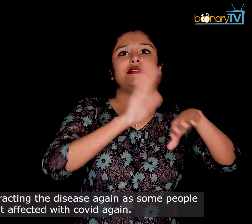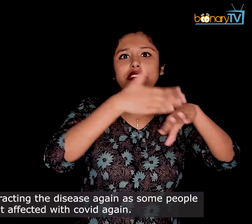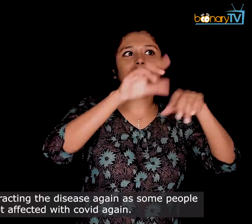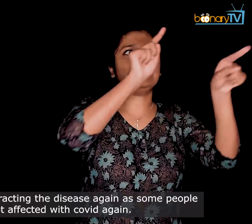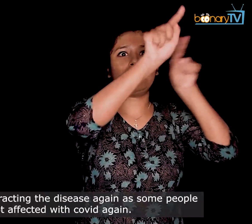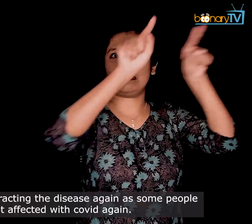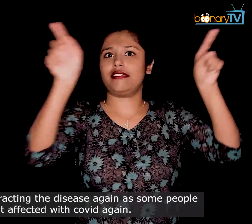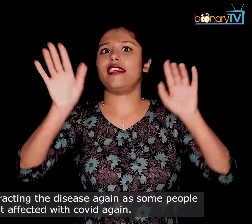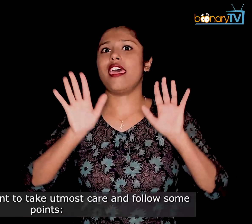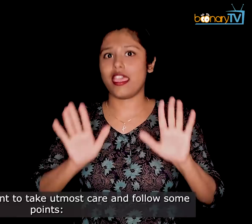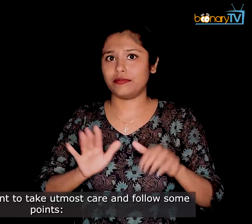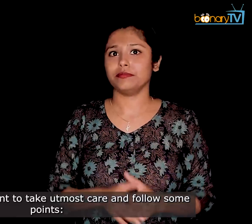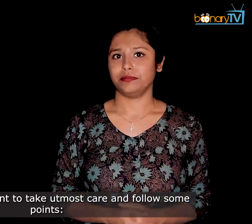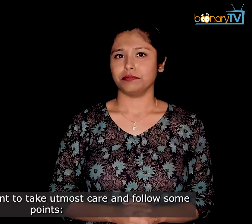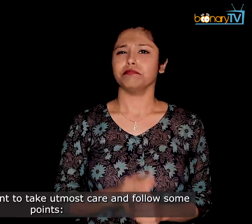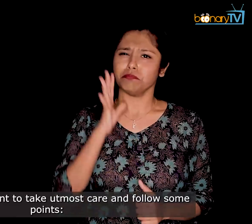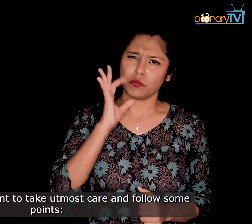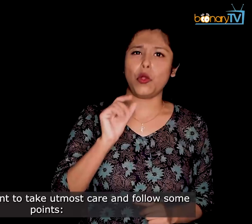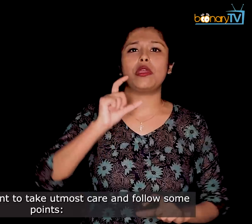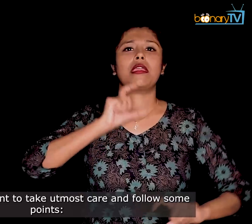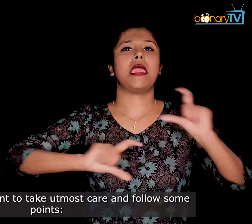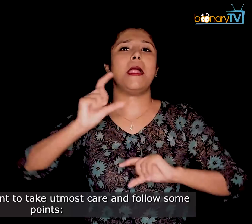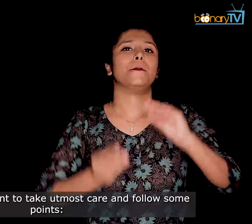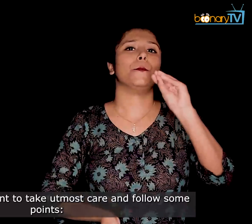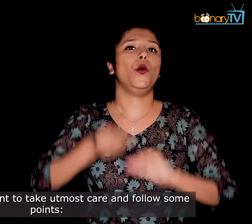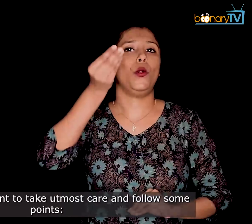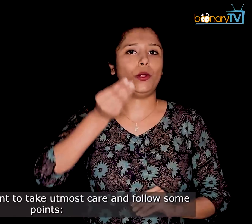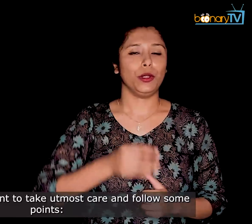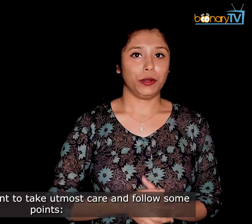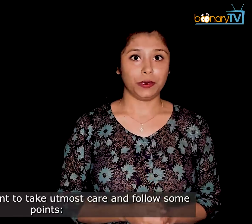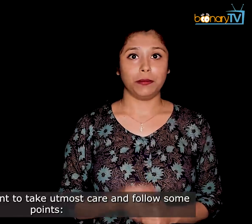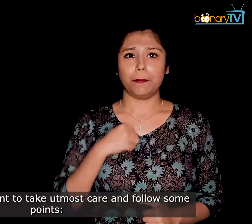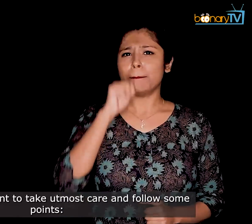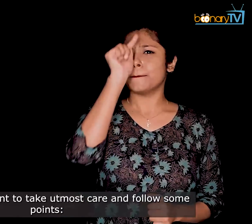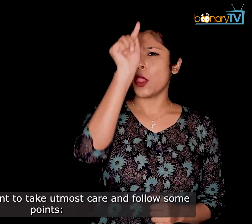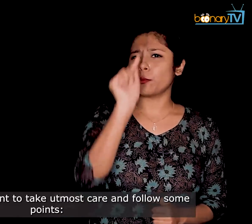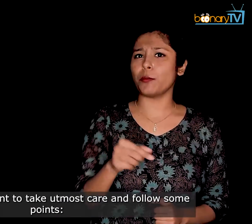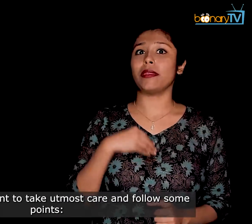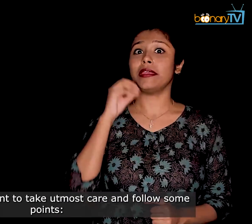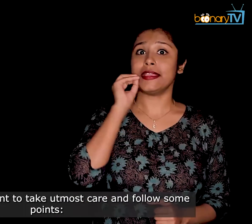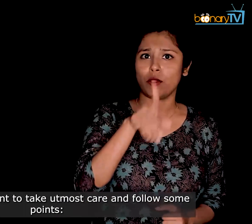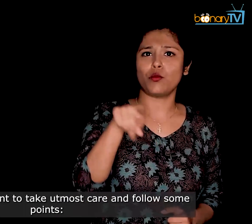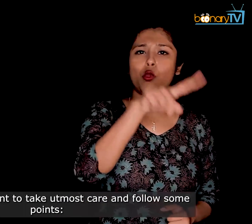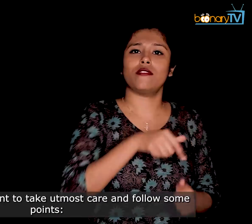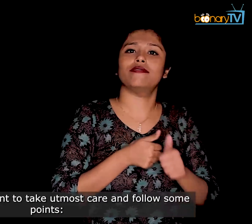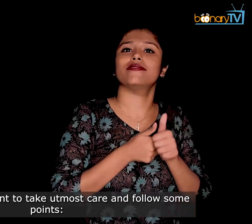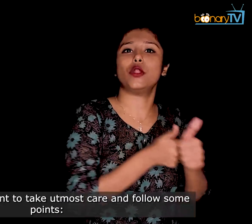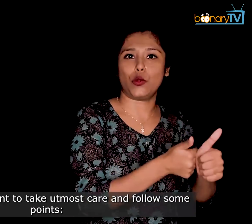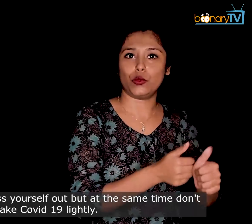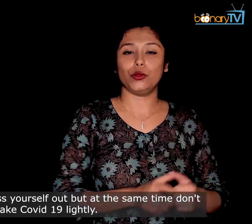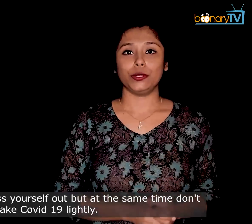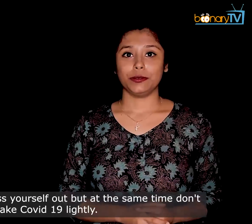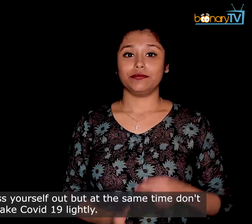it hence it is important to take utmost care and follow some points number one